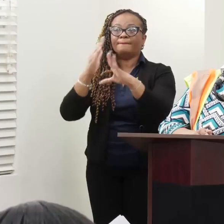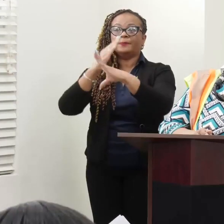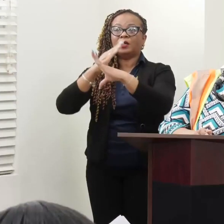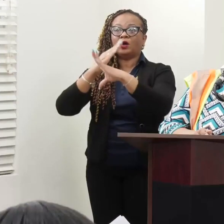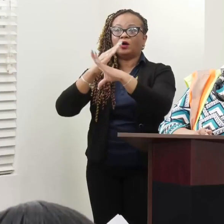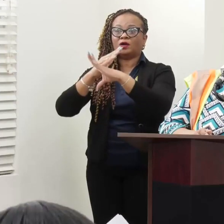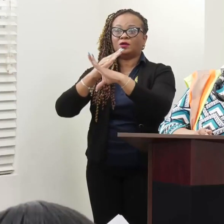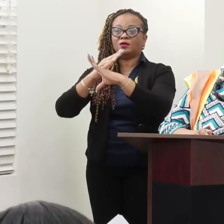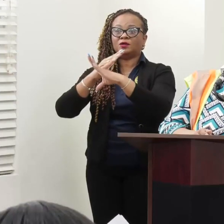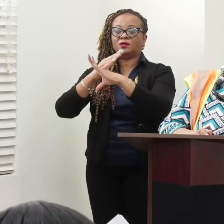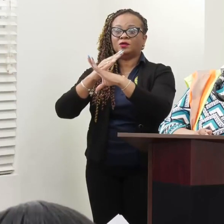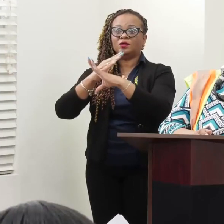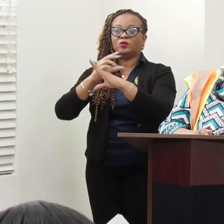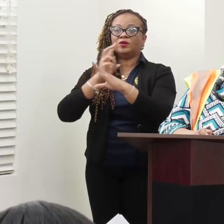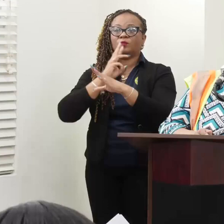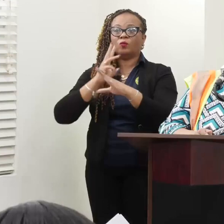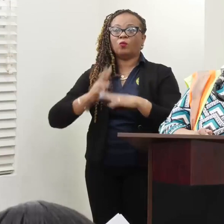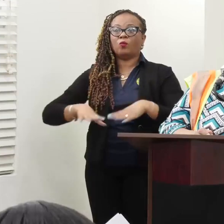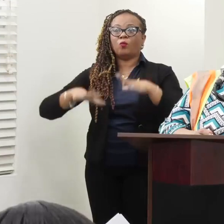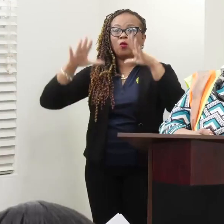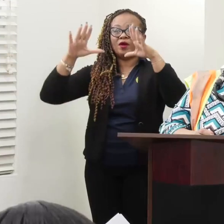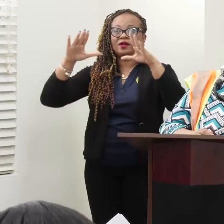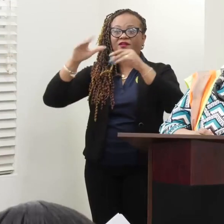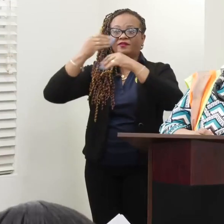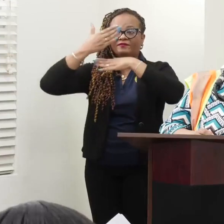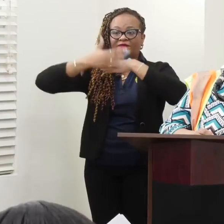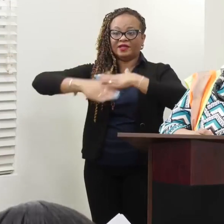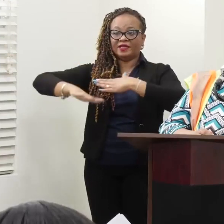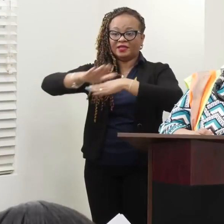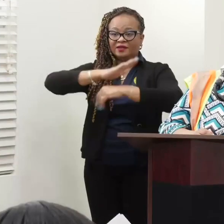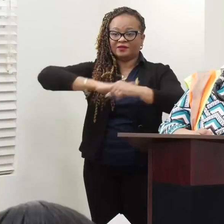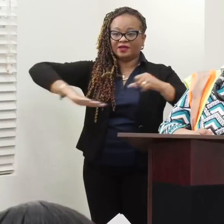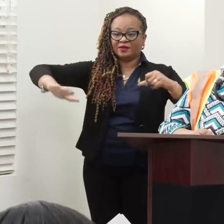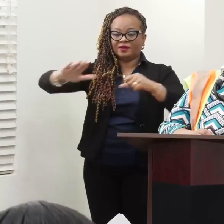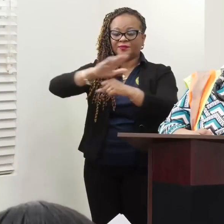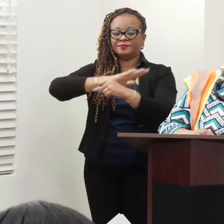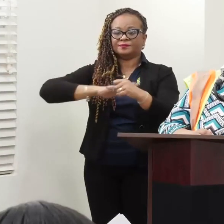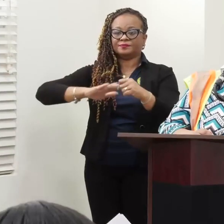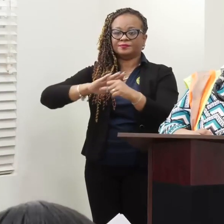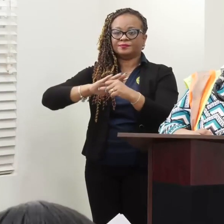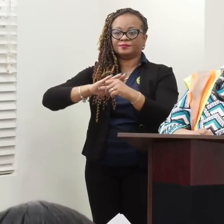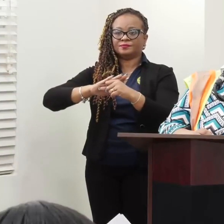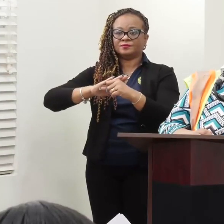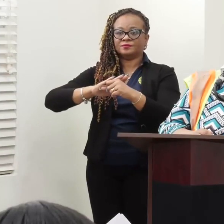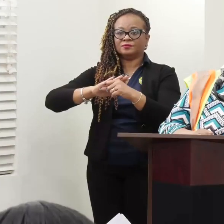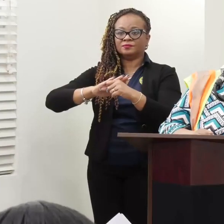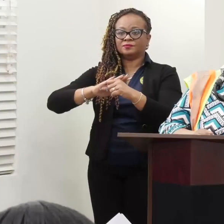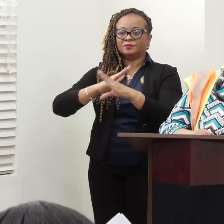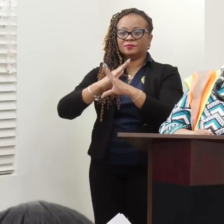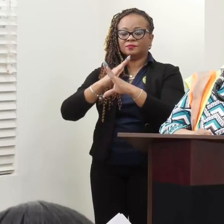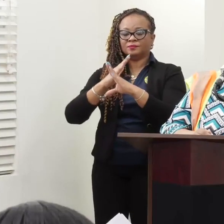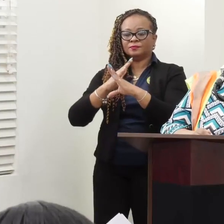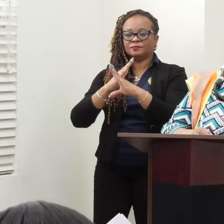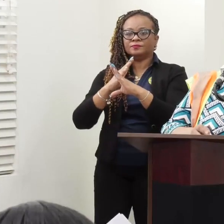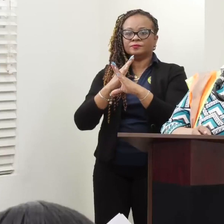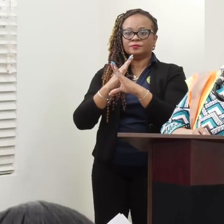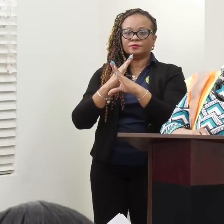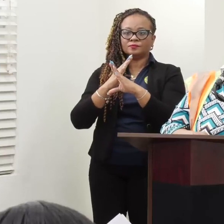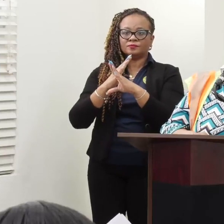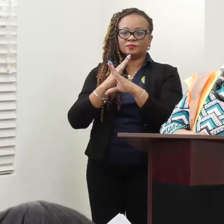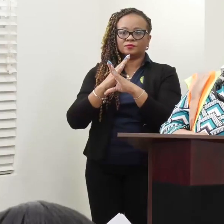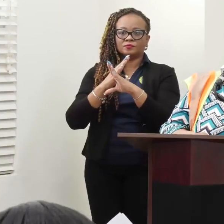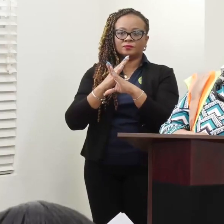with debris and flooding. Non, with Arwaki, yo pas besoin passer là tout parce qu'il y a un pile glos là dans